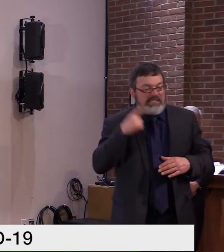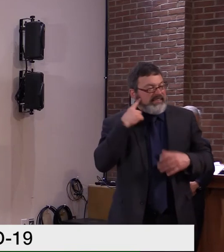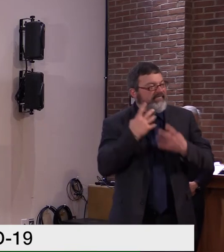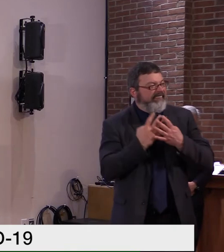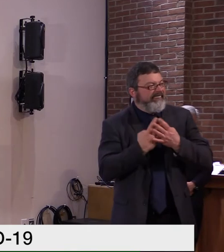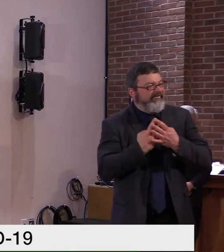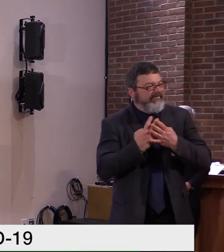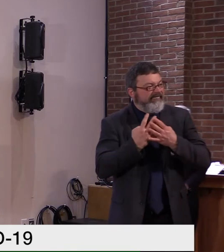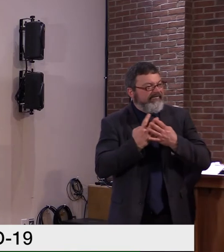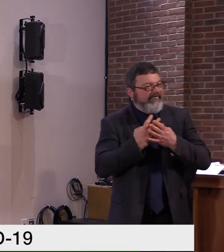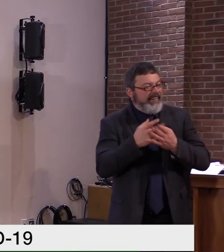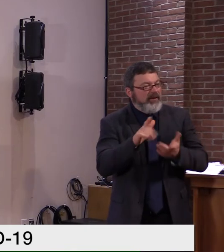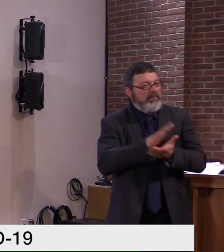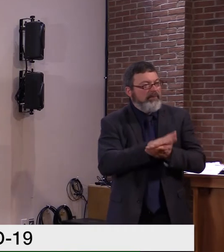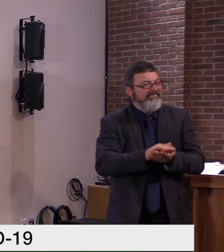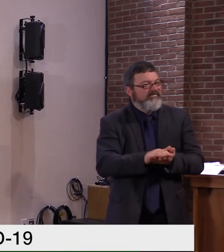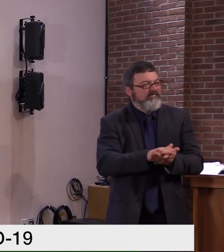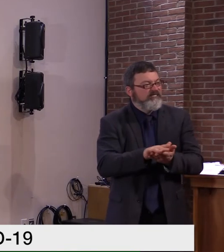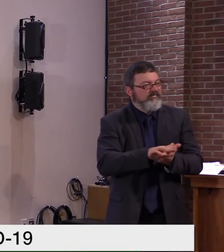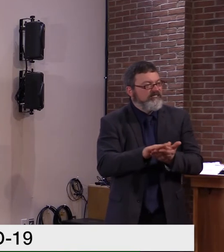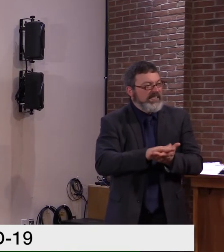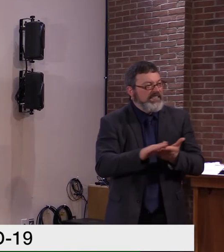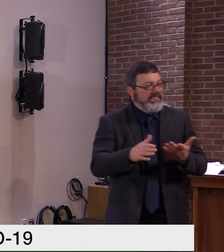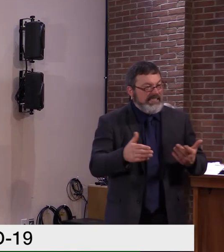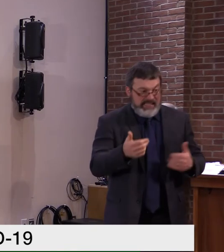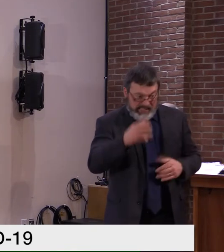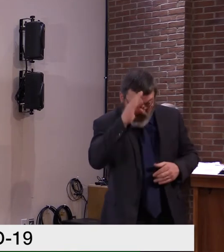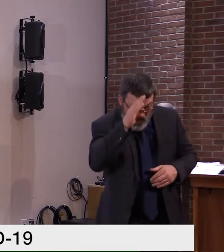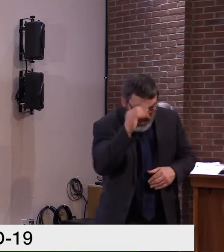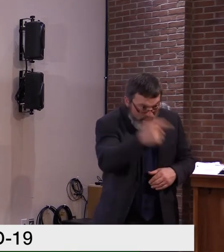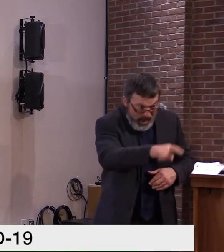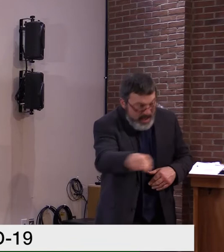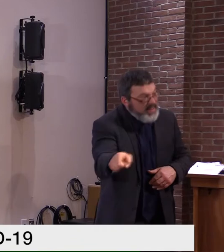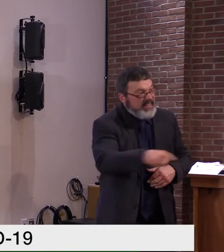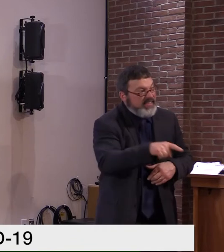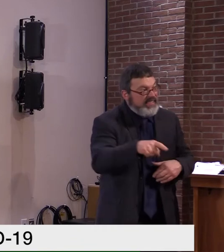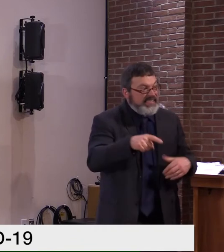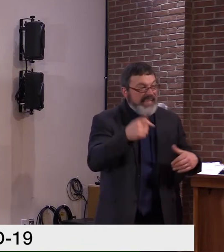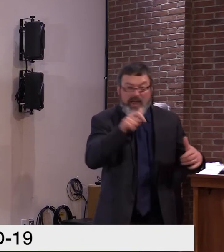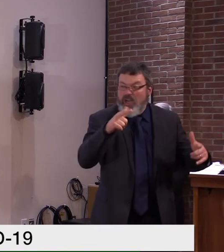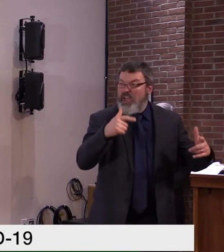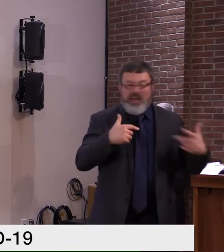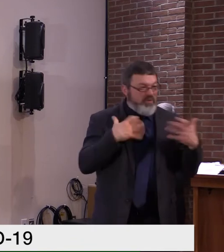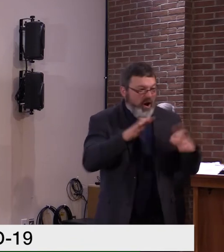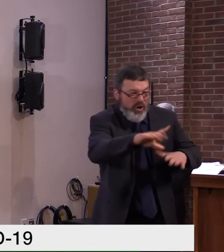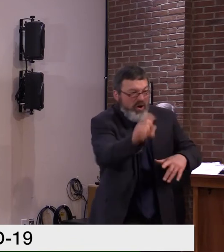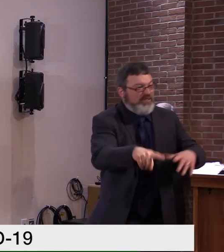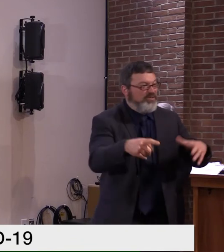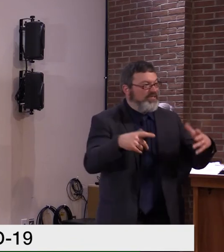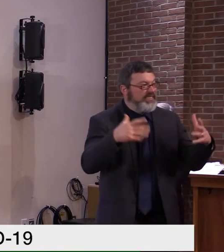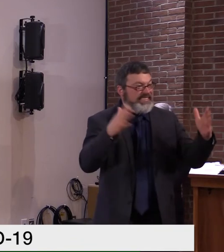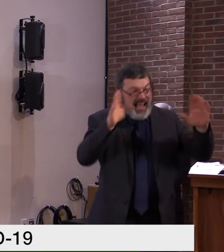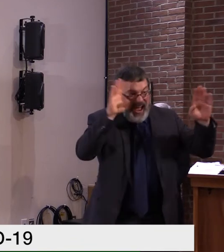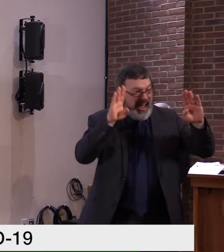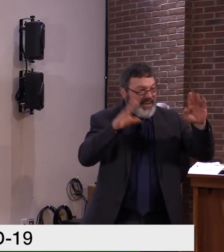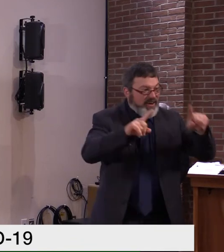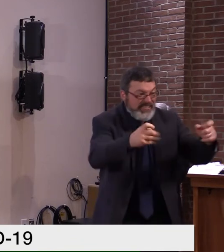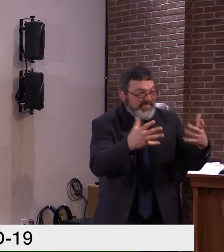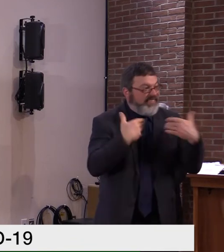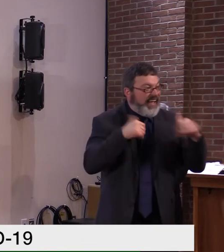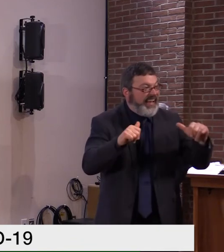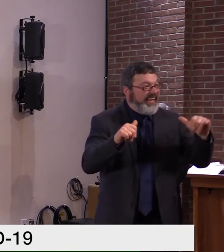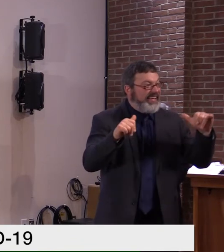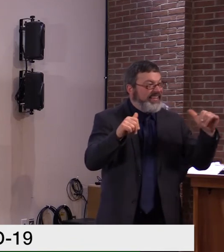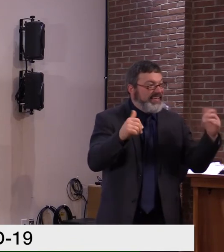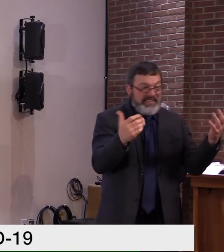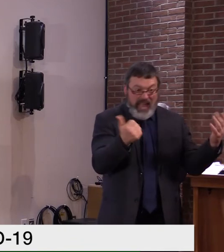Maybe I'll just ask anyone who can get through to jump in with their follow-up question.